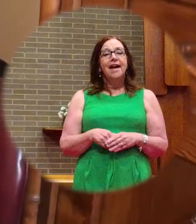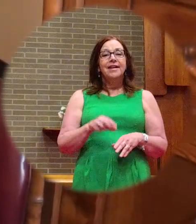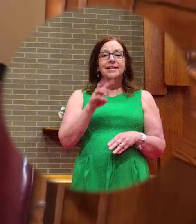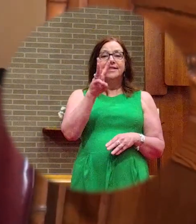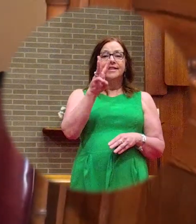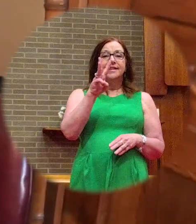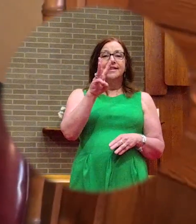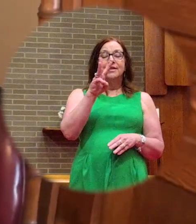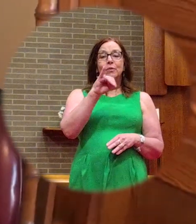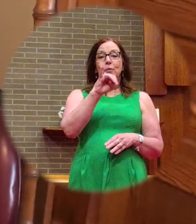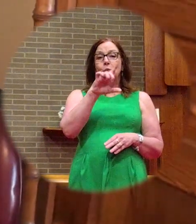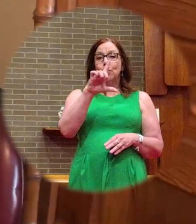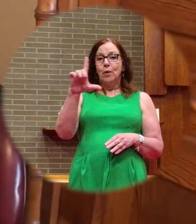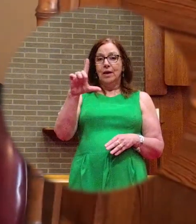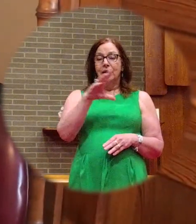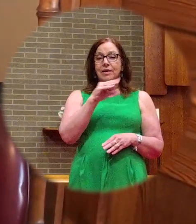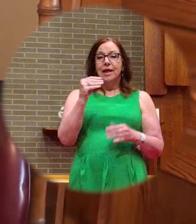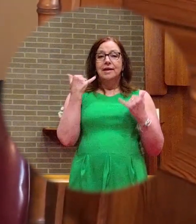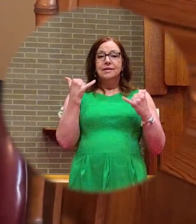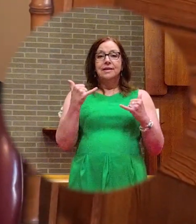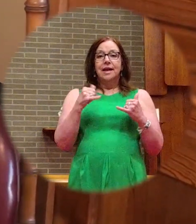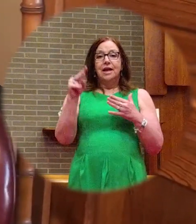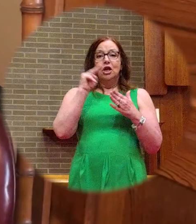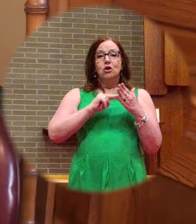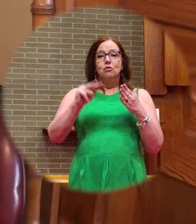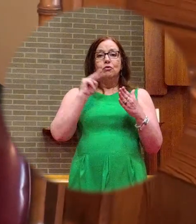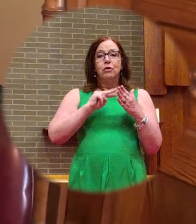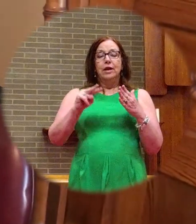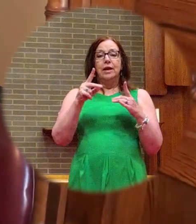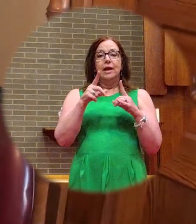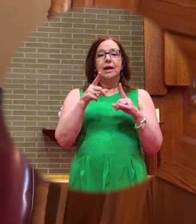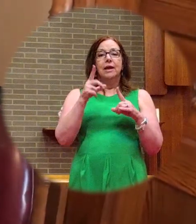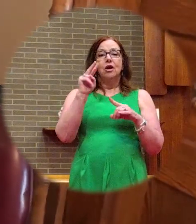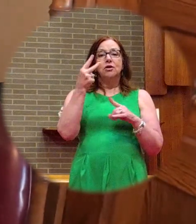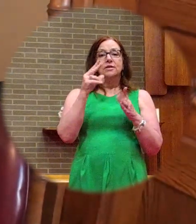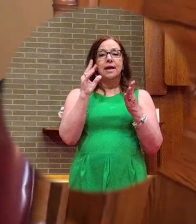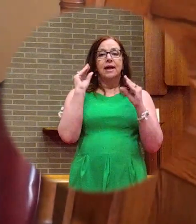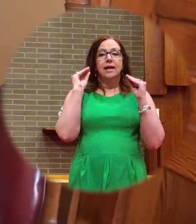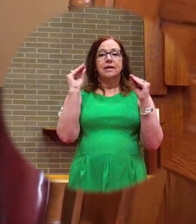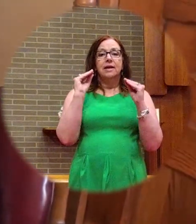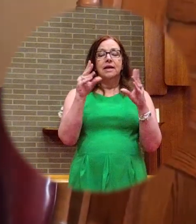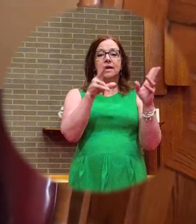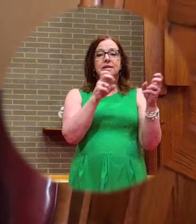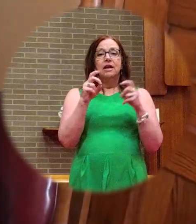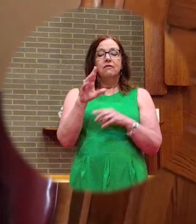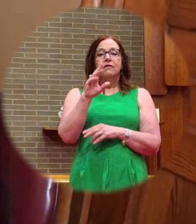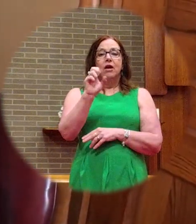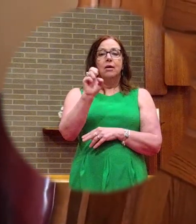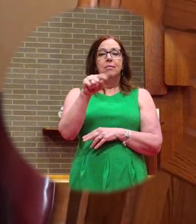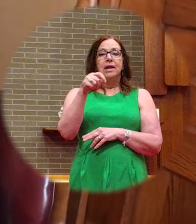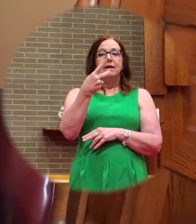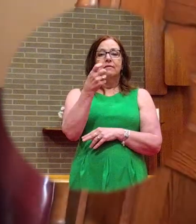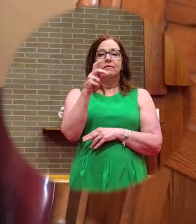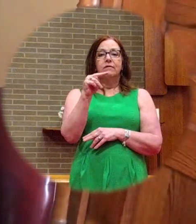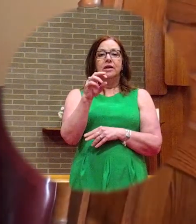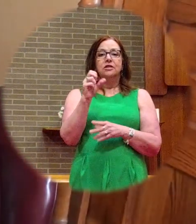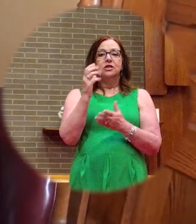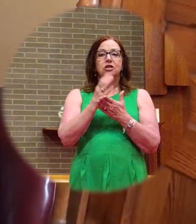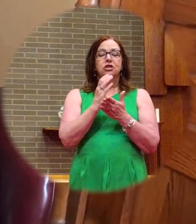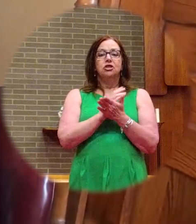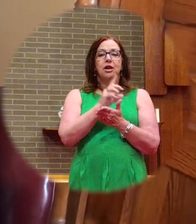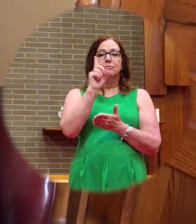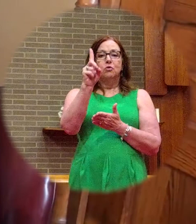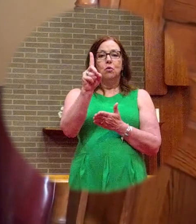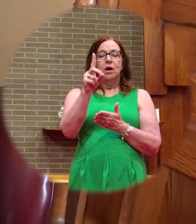Hi guys, it's Will, and today I will be reading the epistle lesson, which is from chapters 15